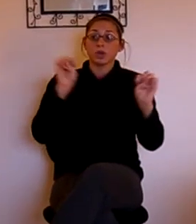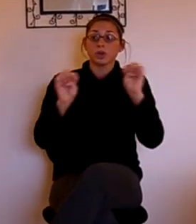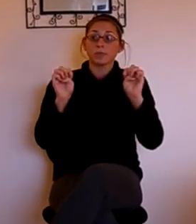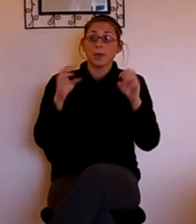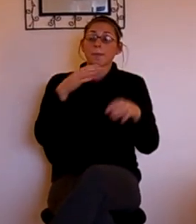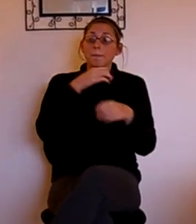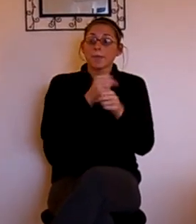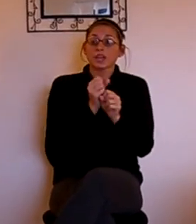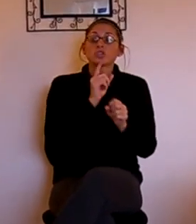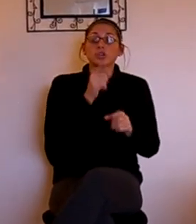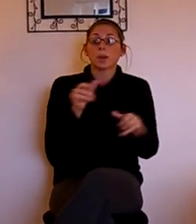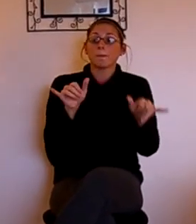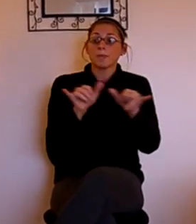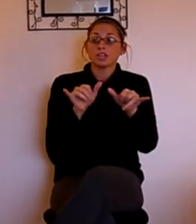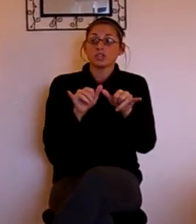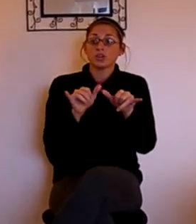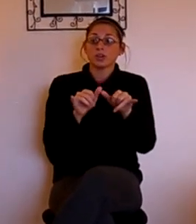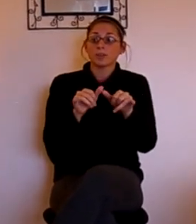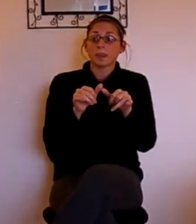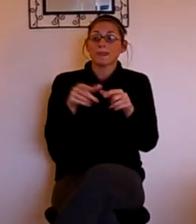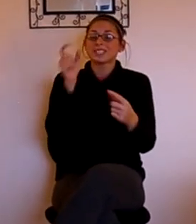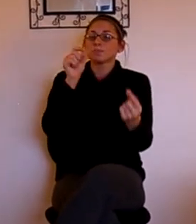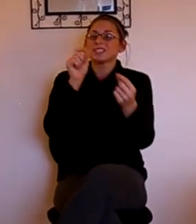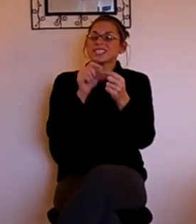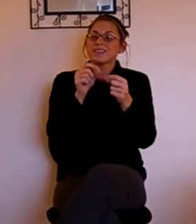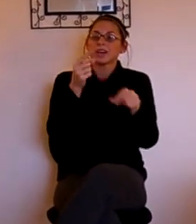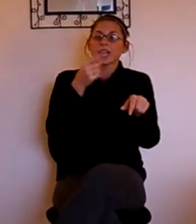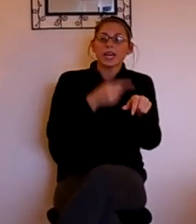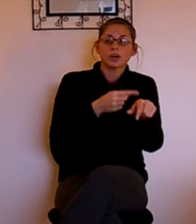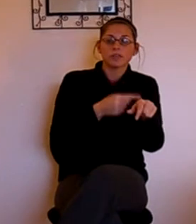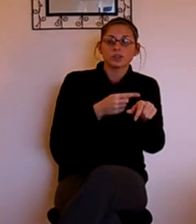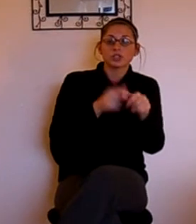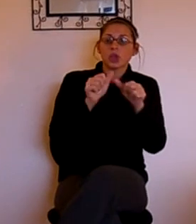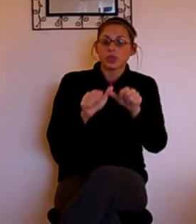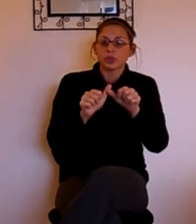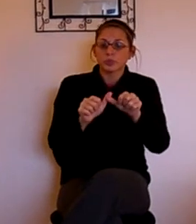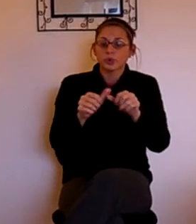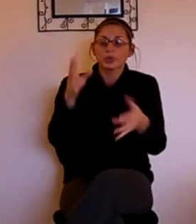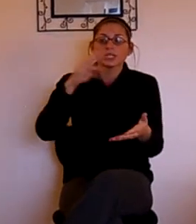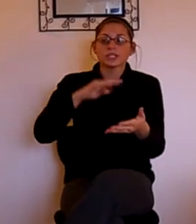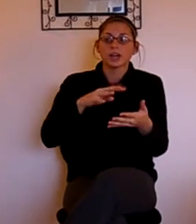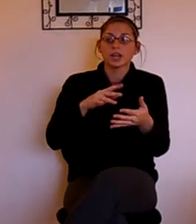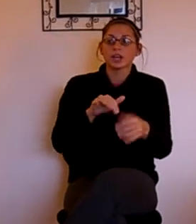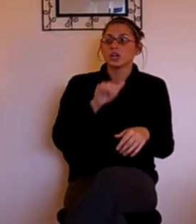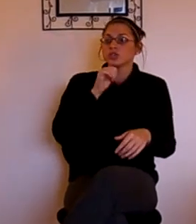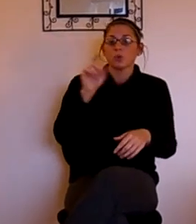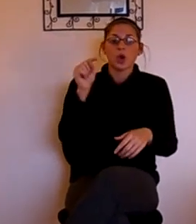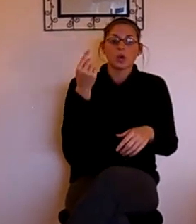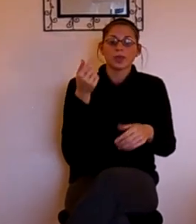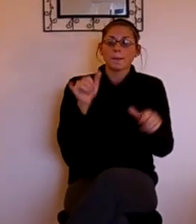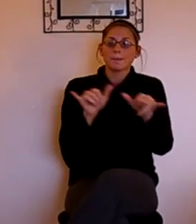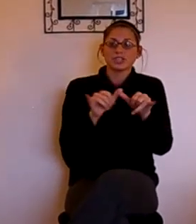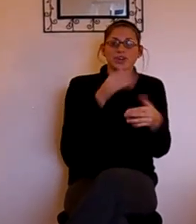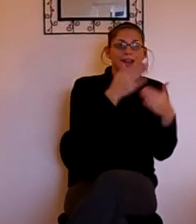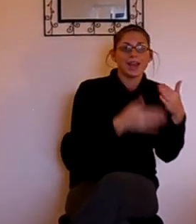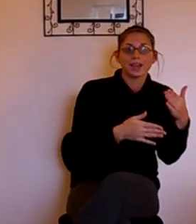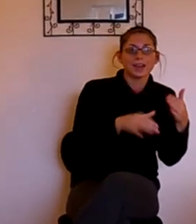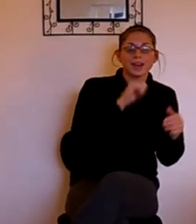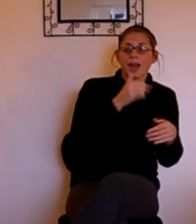measure it at a specific interval throughout the course of the study. We don't just want to measure it at the end. That wouldn't give us the best data. So maybe we're